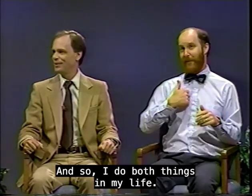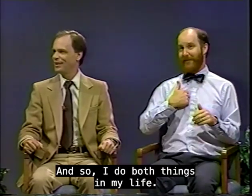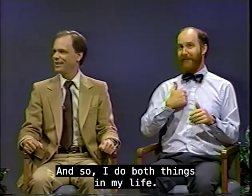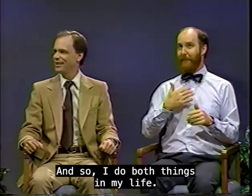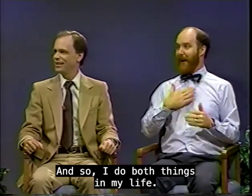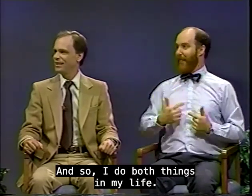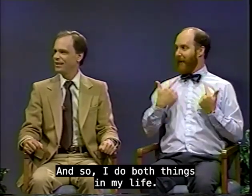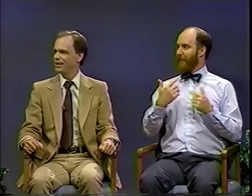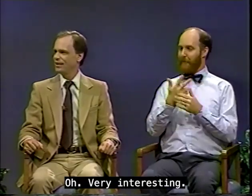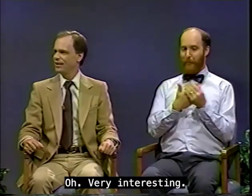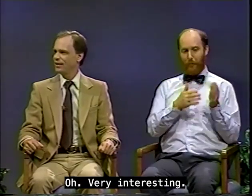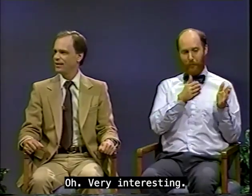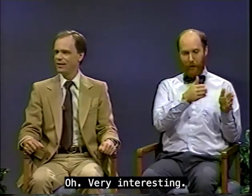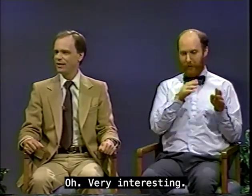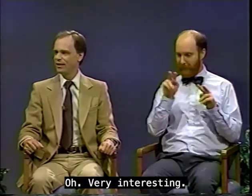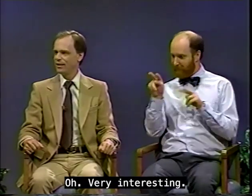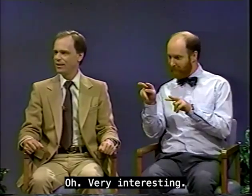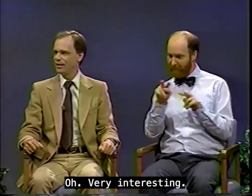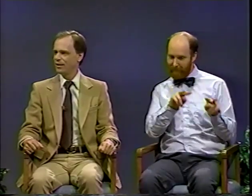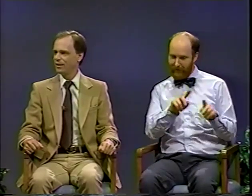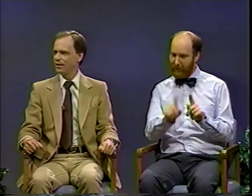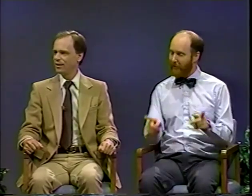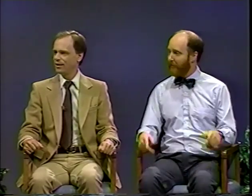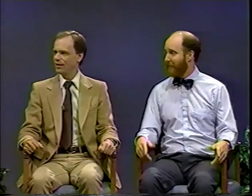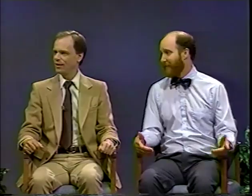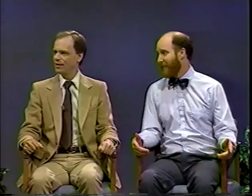life. Oh, very interesting.